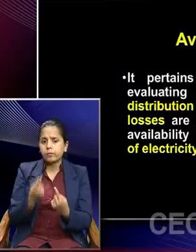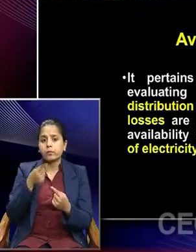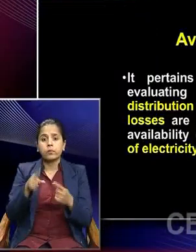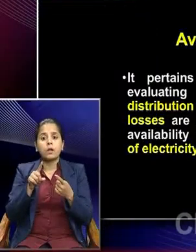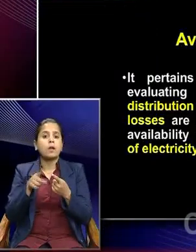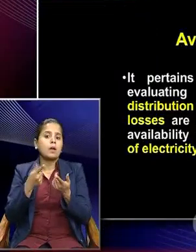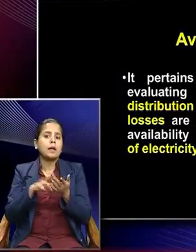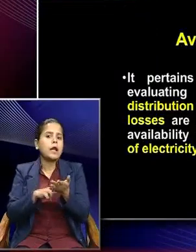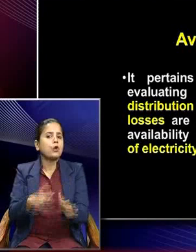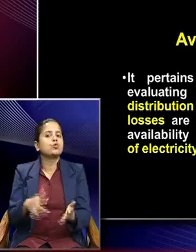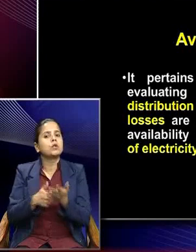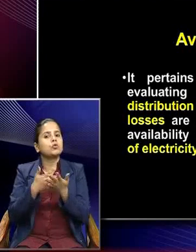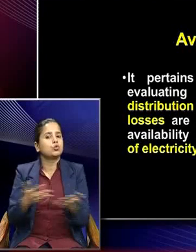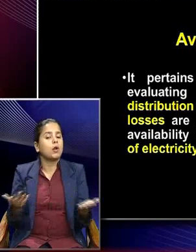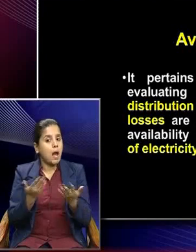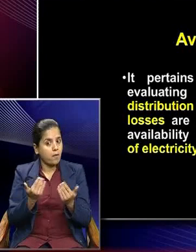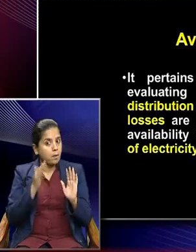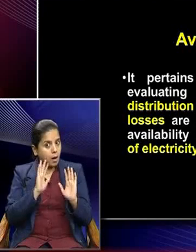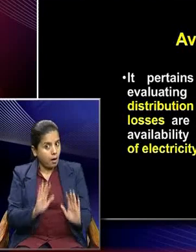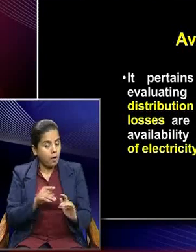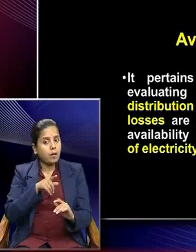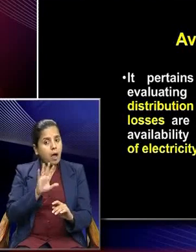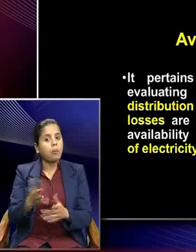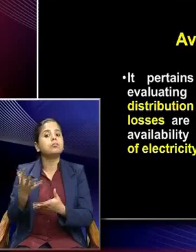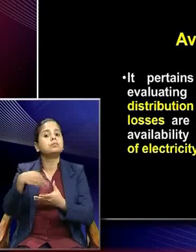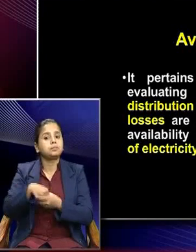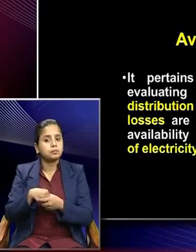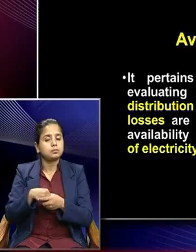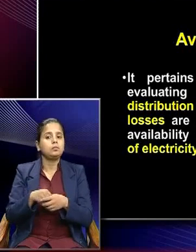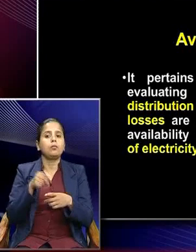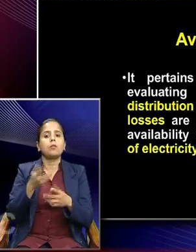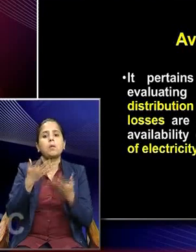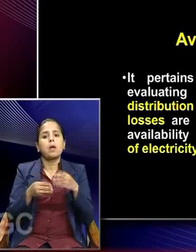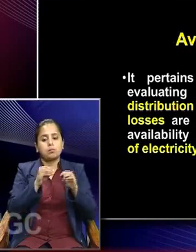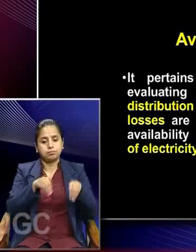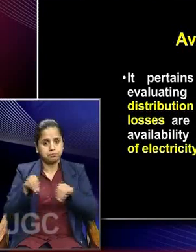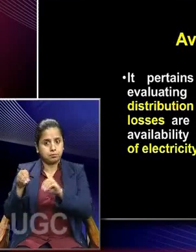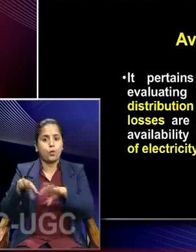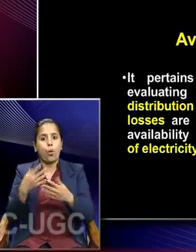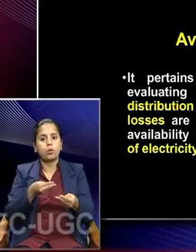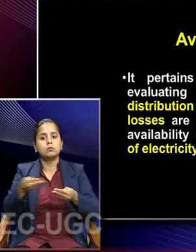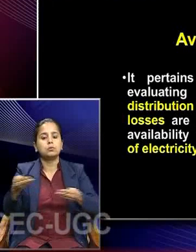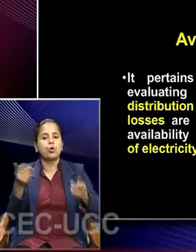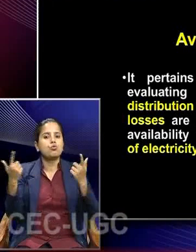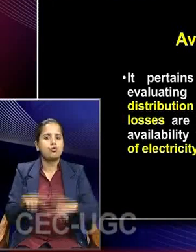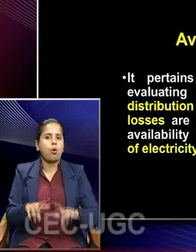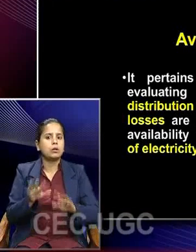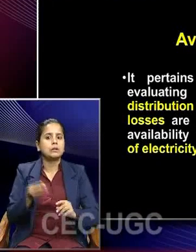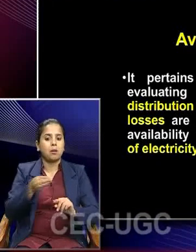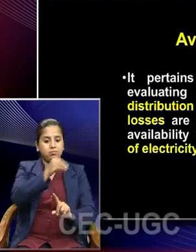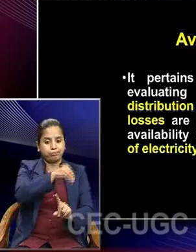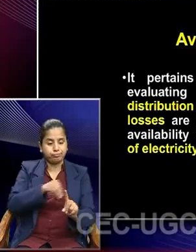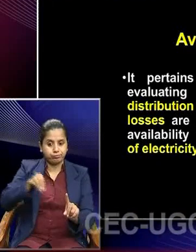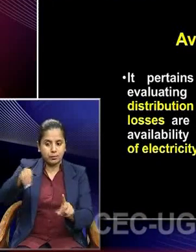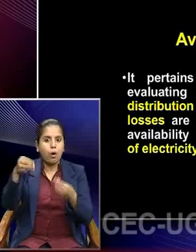energy availability. That includes transmission and distribution losses. There are a